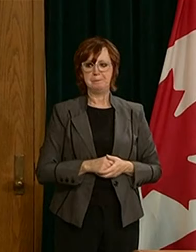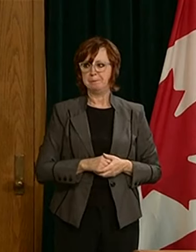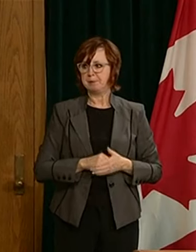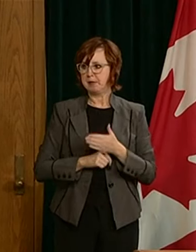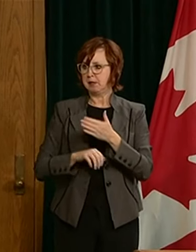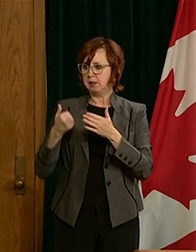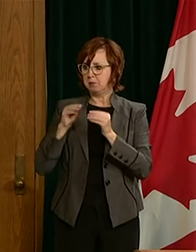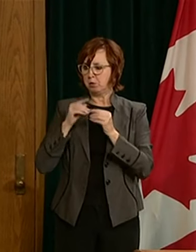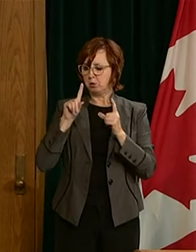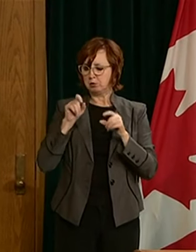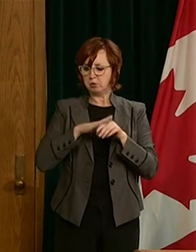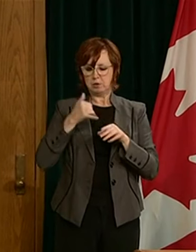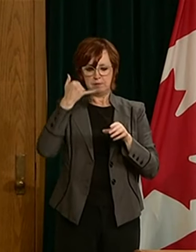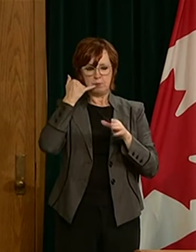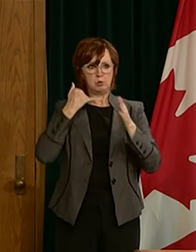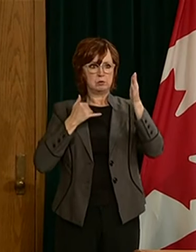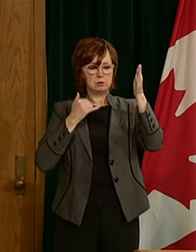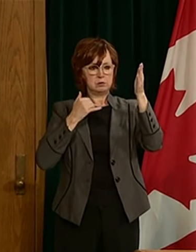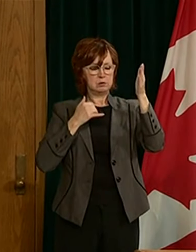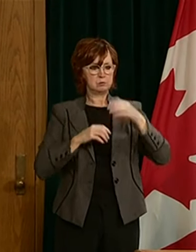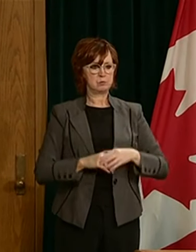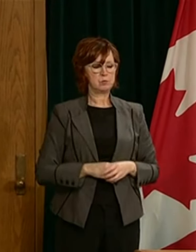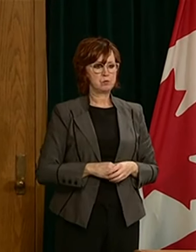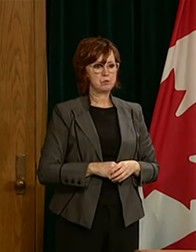Is there another question on the line, please?